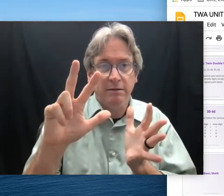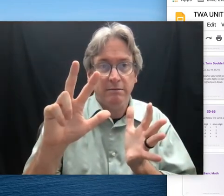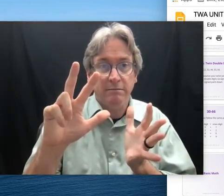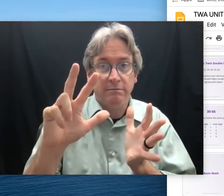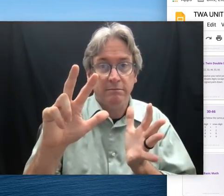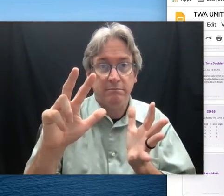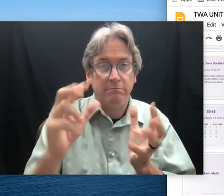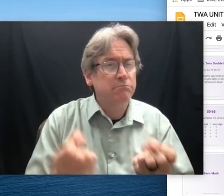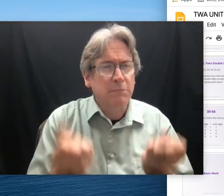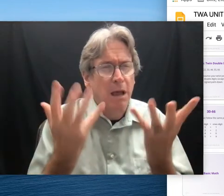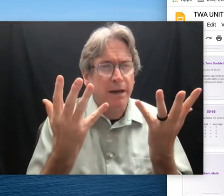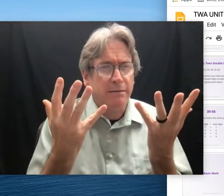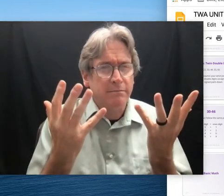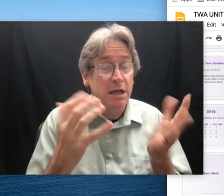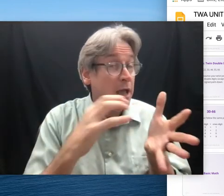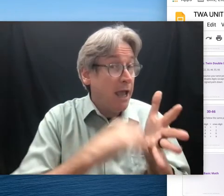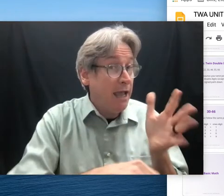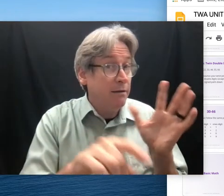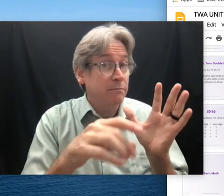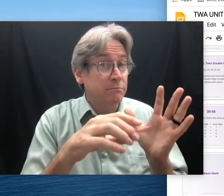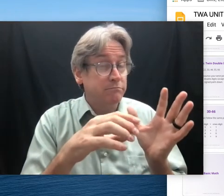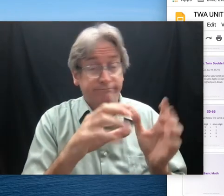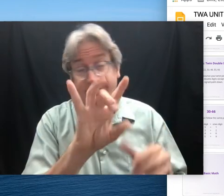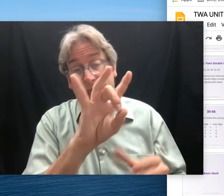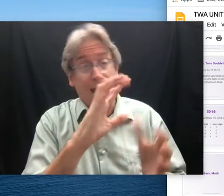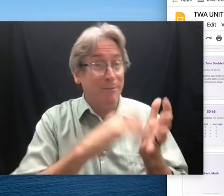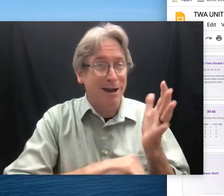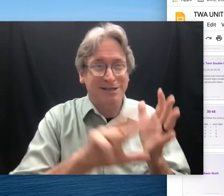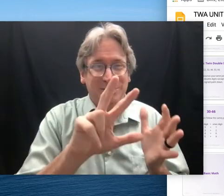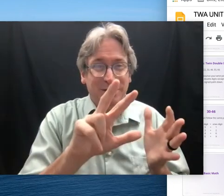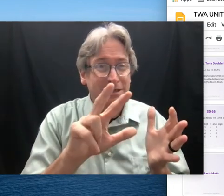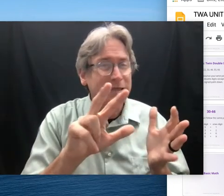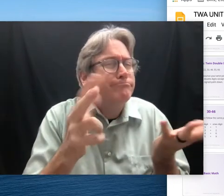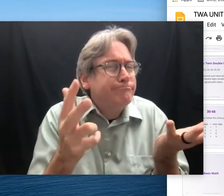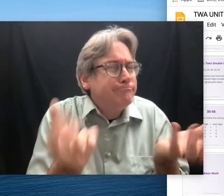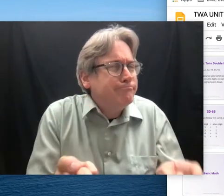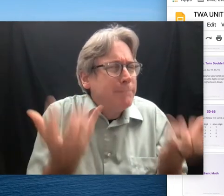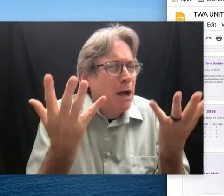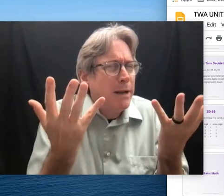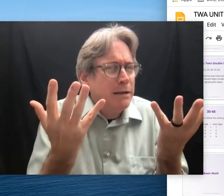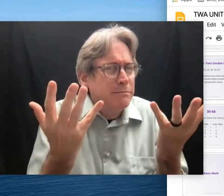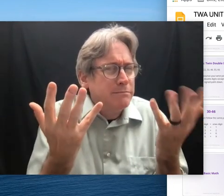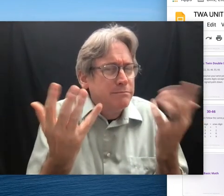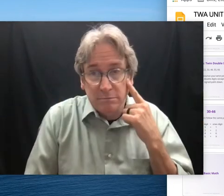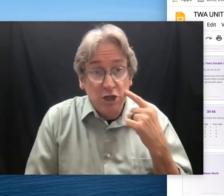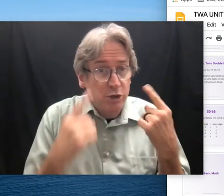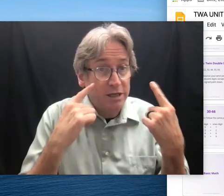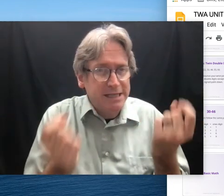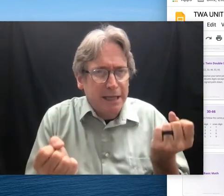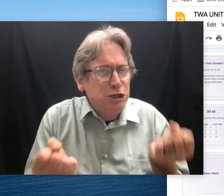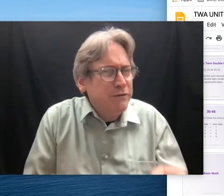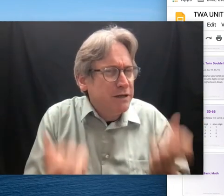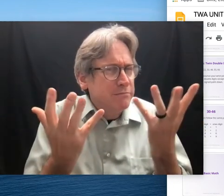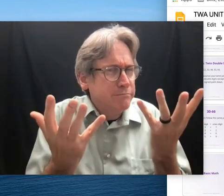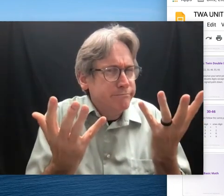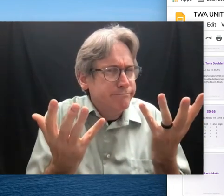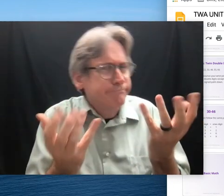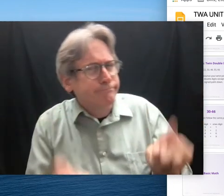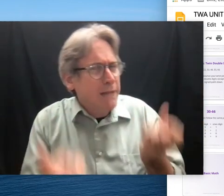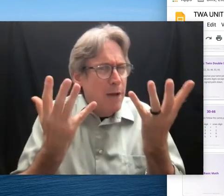3, how many? 8 minus 3, how many? So you can see that shift